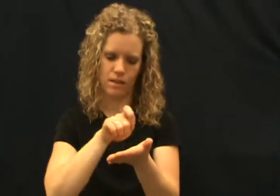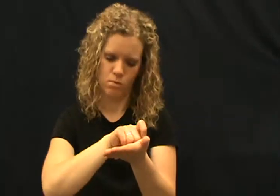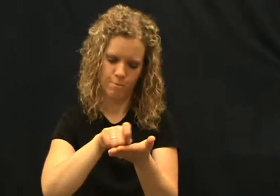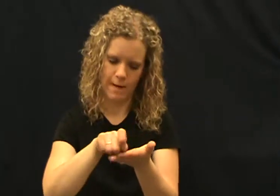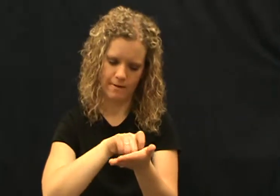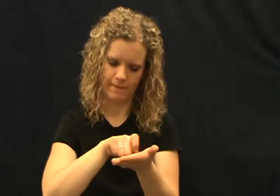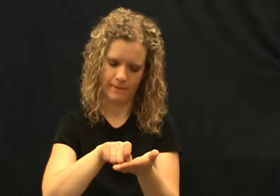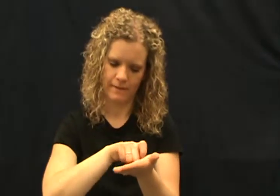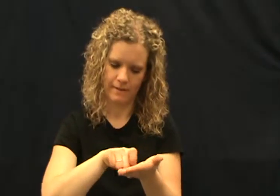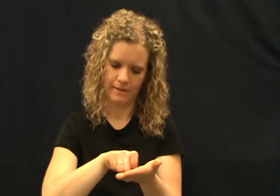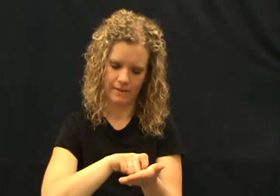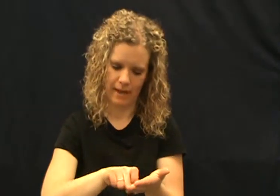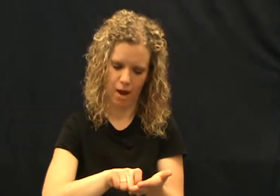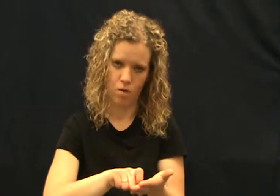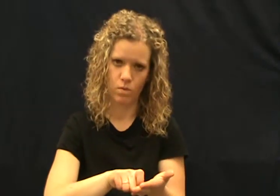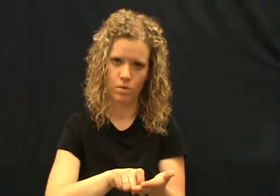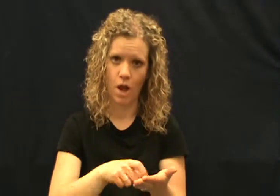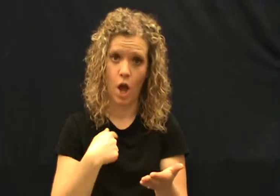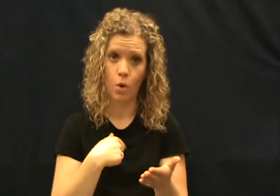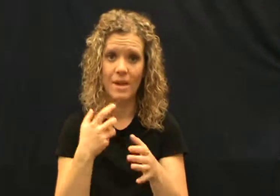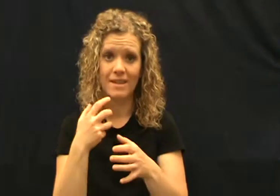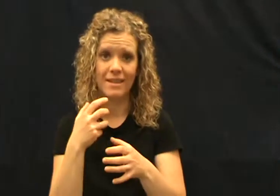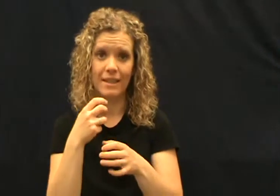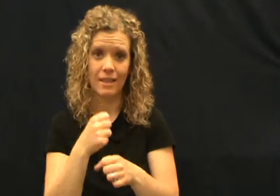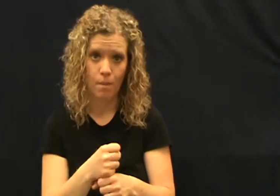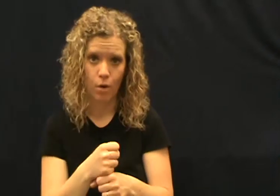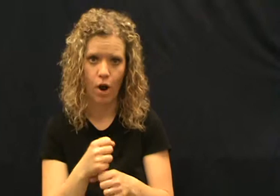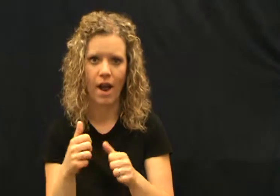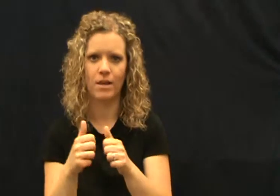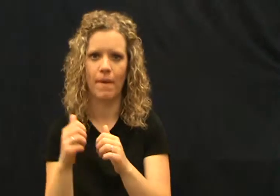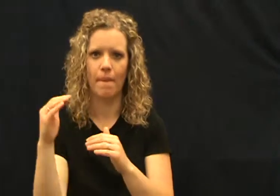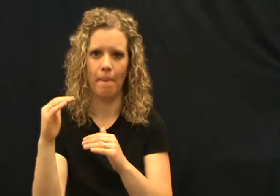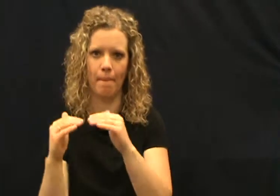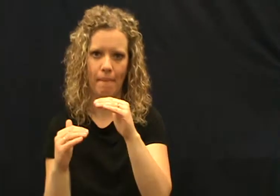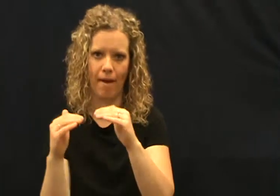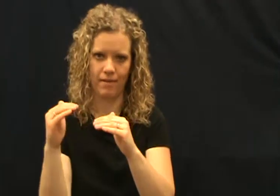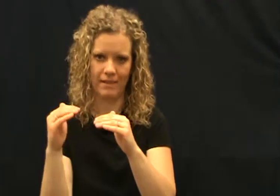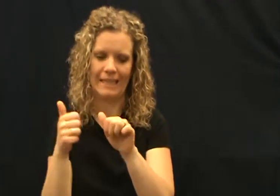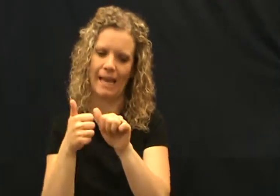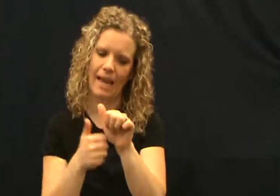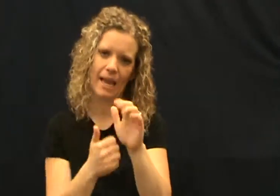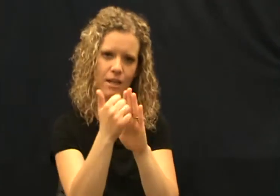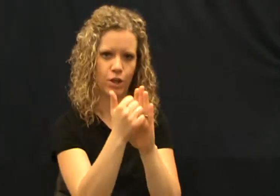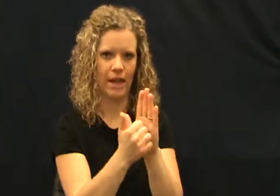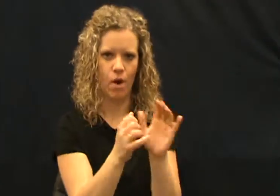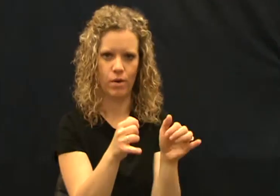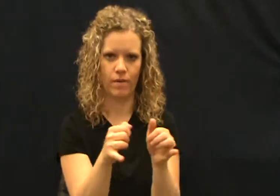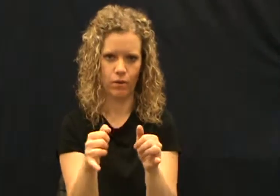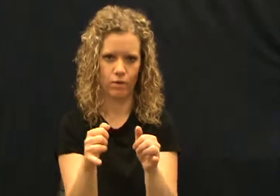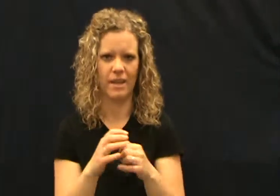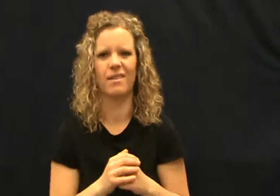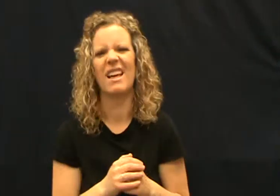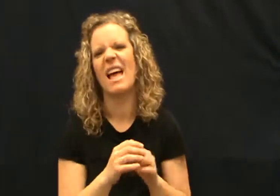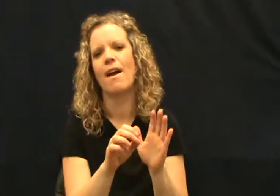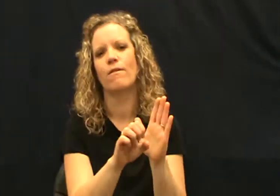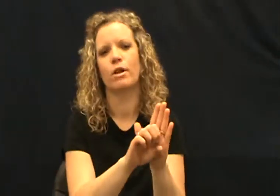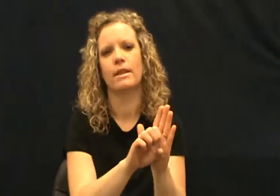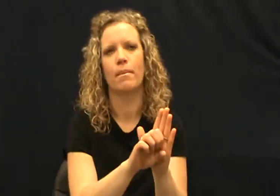then summarize in the form of a balance of each account in the general ledger. Let's go through an example. This particular